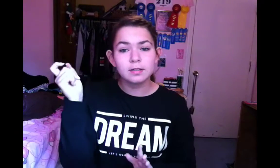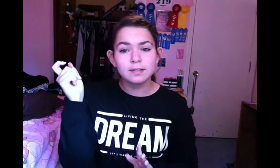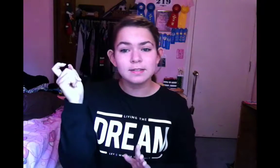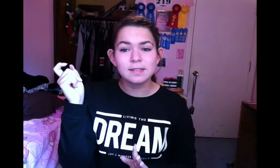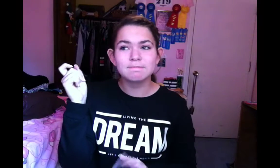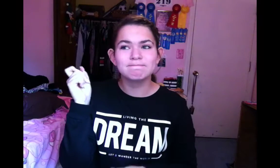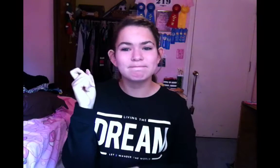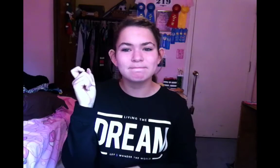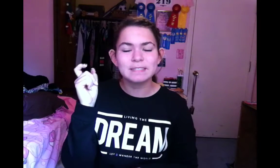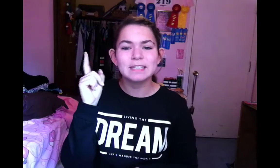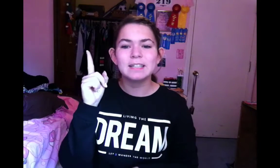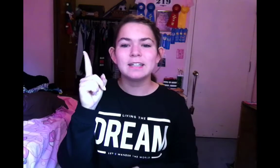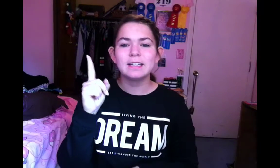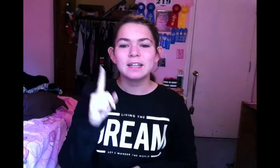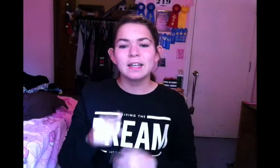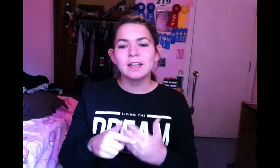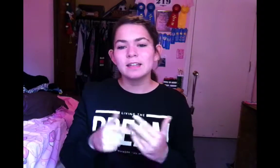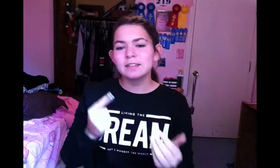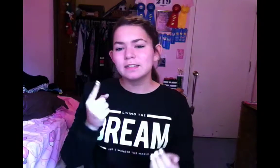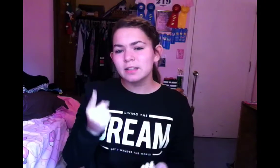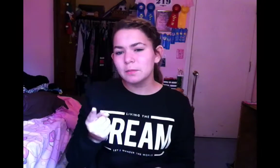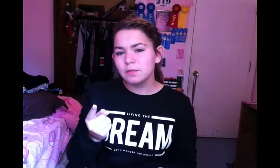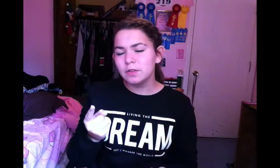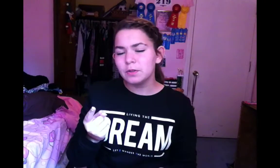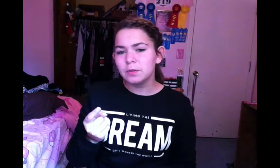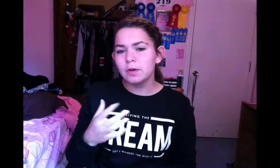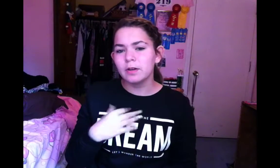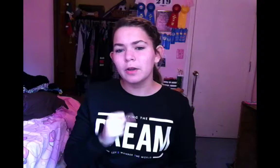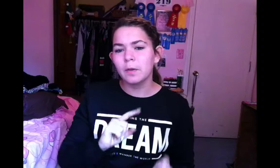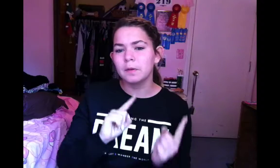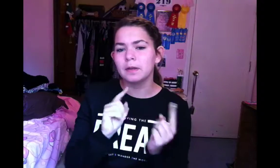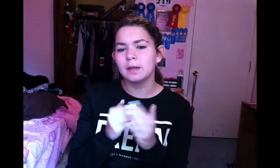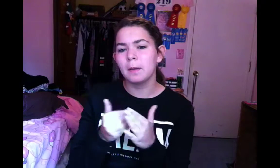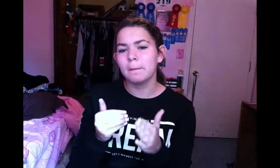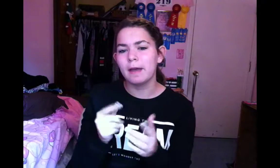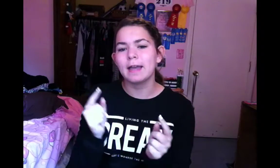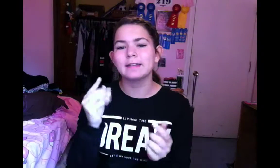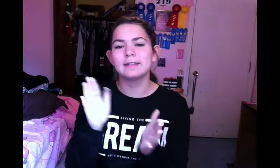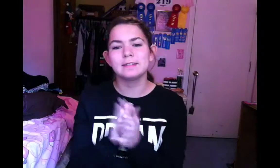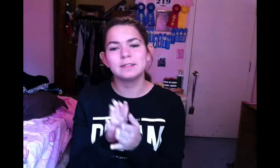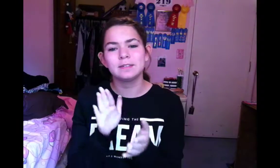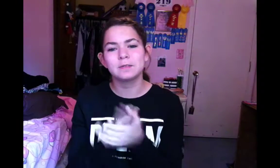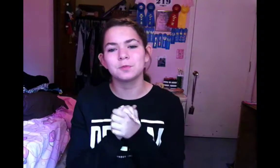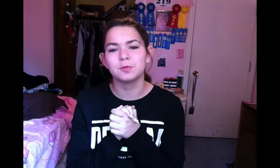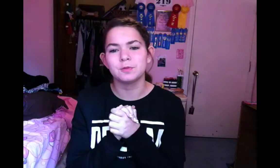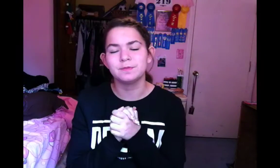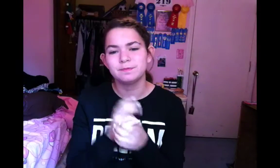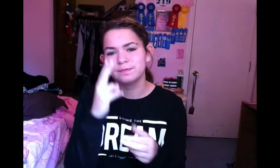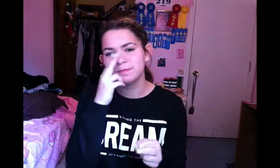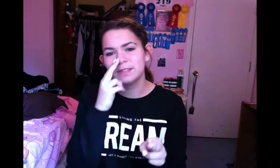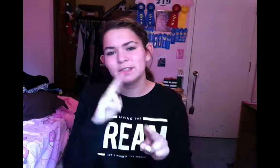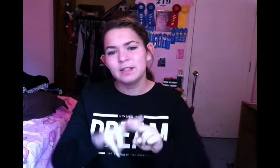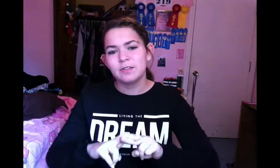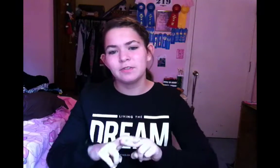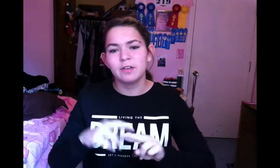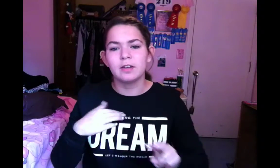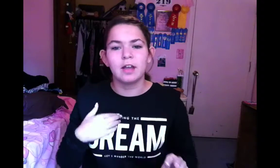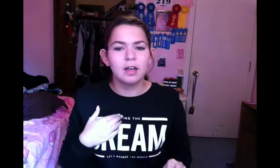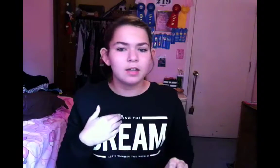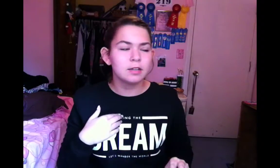some of you are going back to school. But I